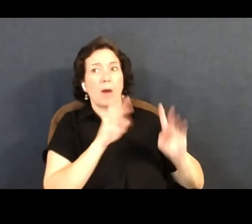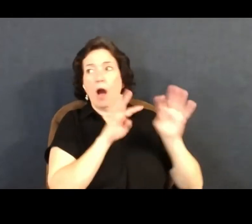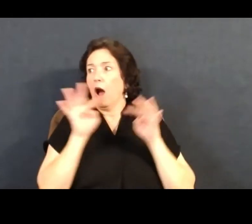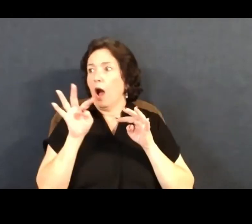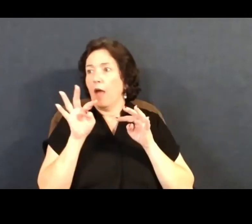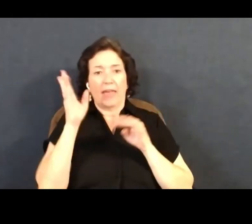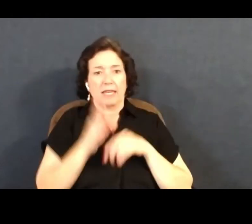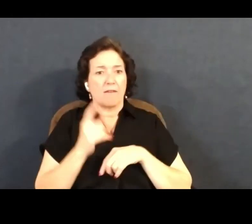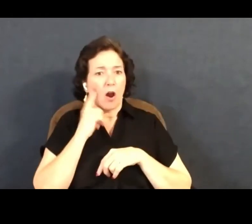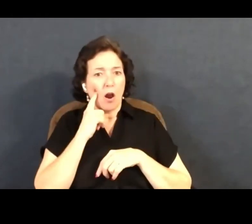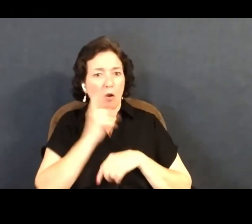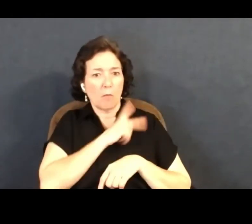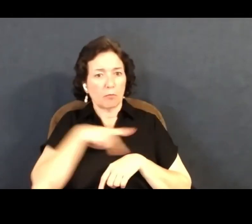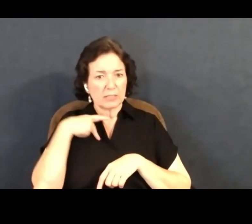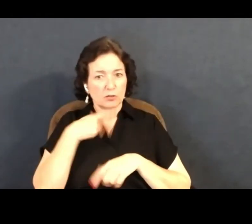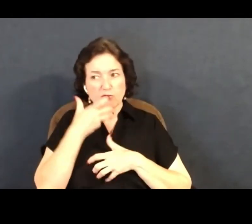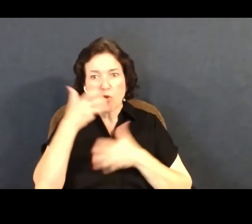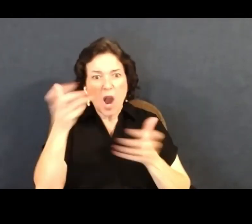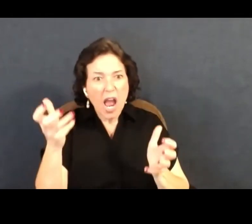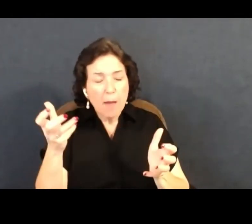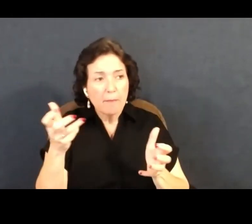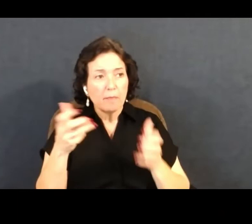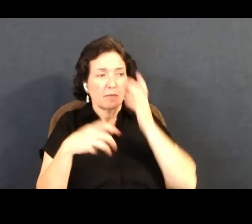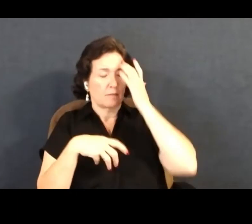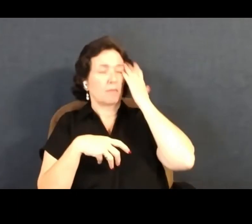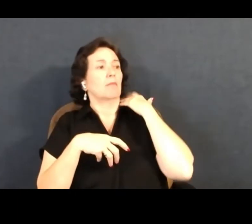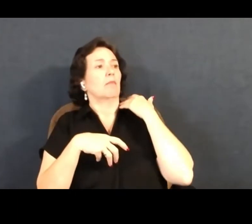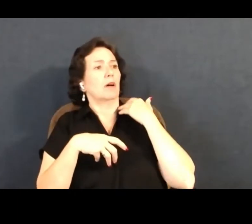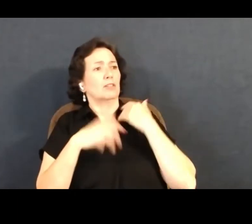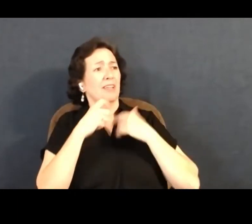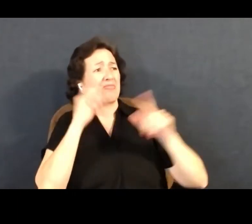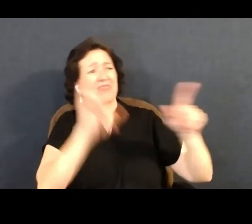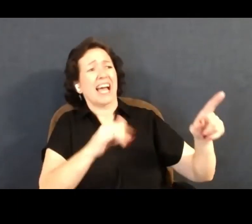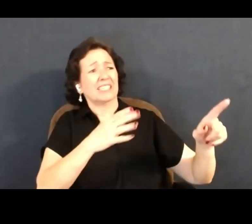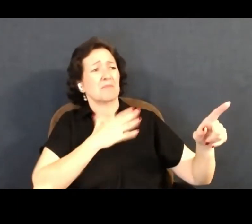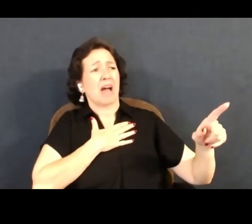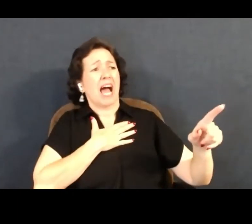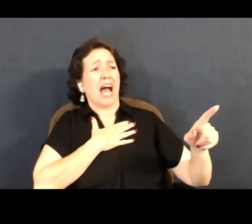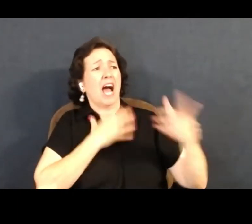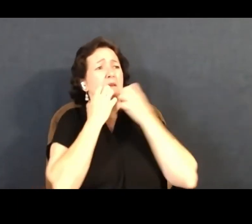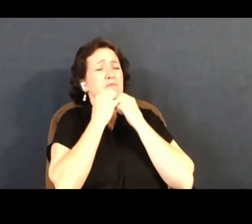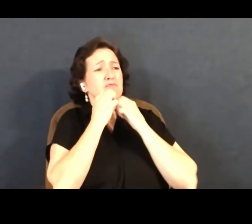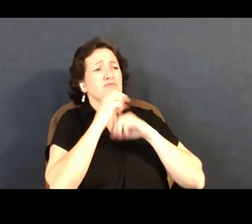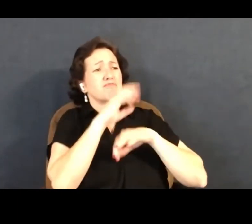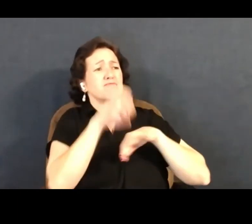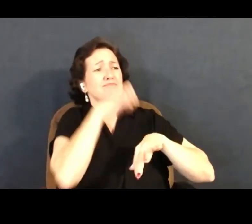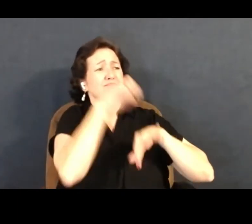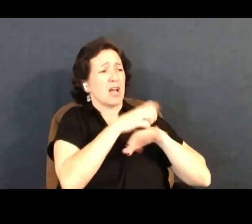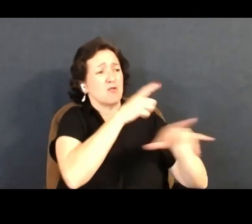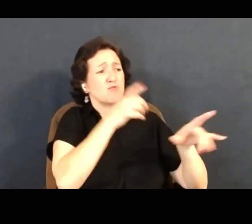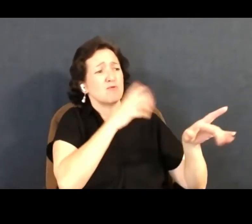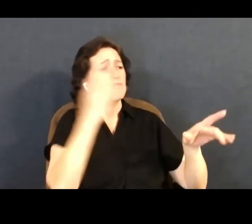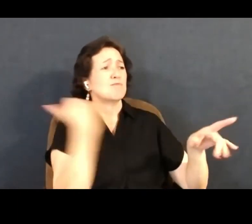had never heard her scream, utter anything. She said, "That's my betrothed you're about to behead."